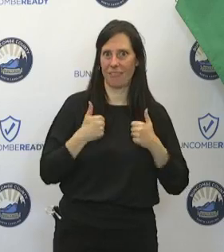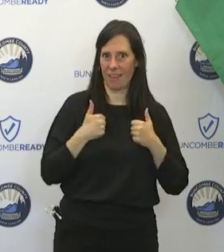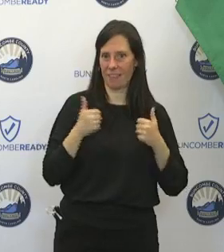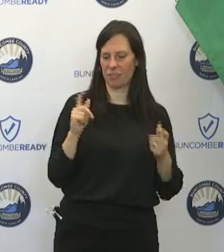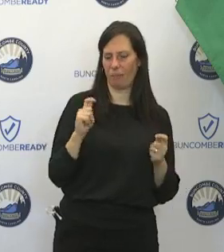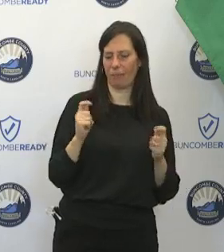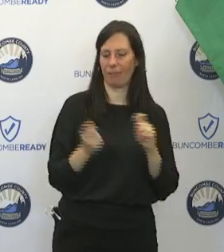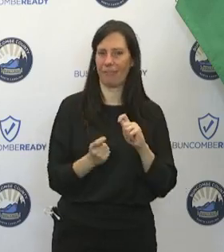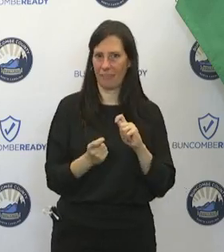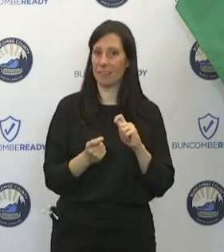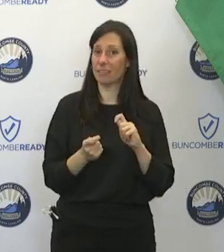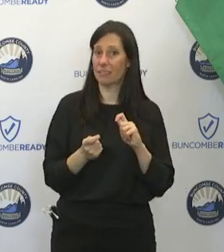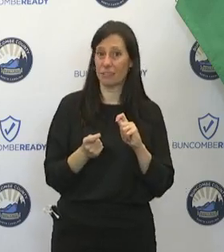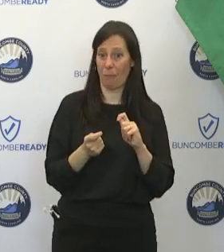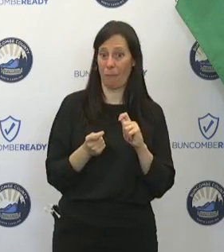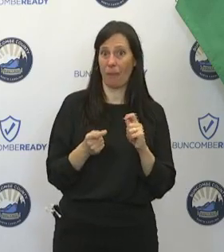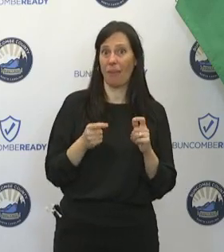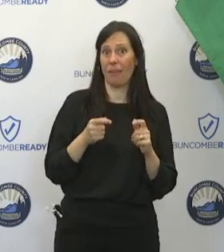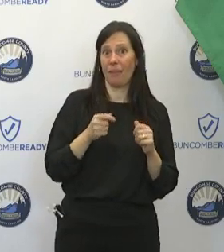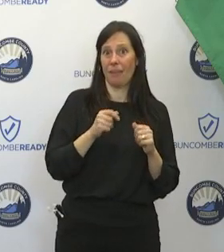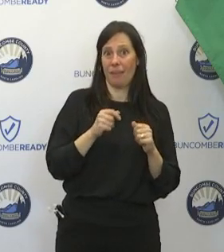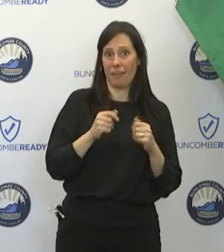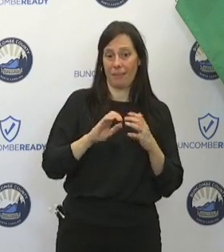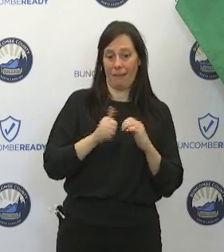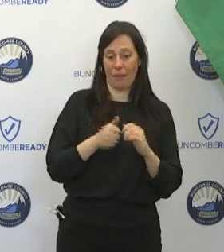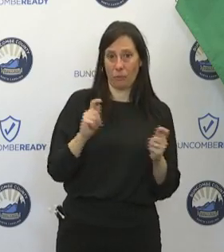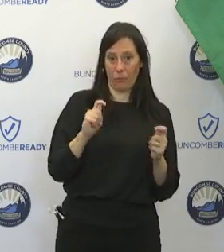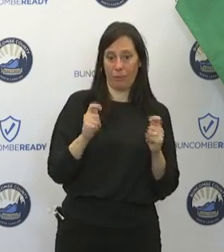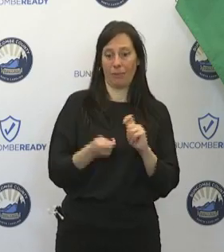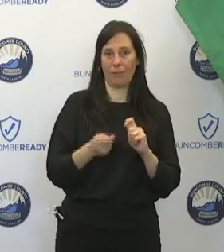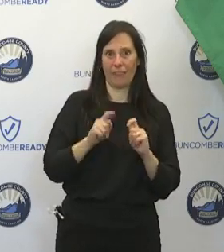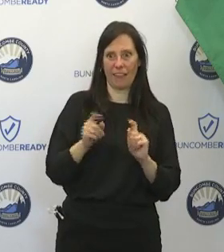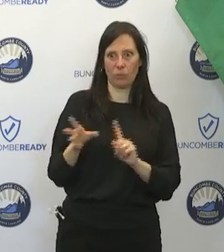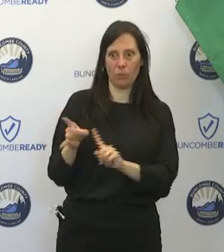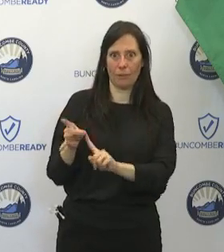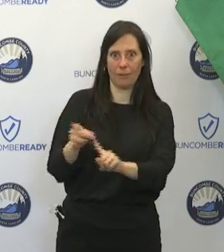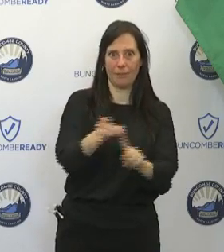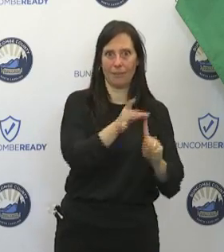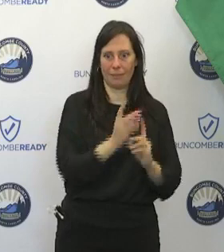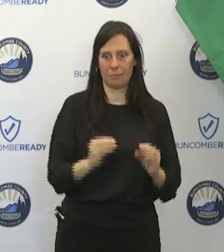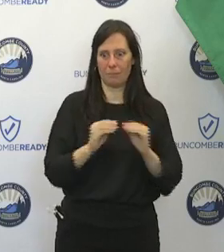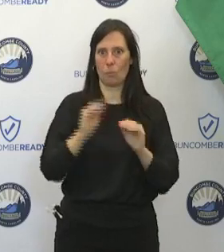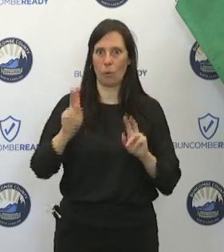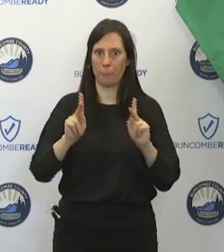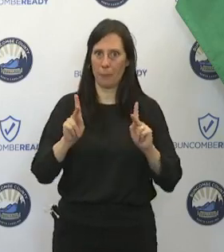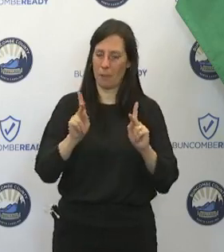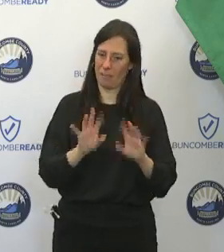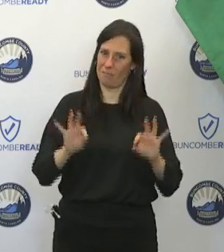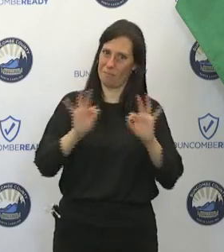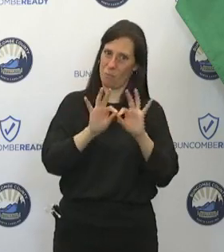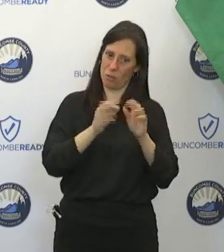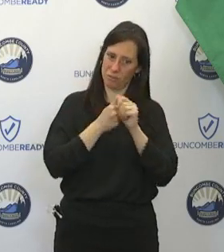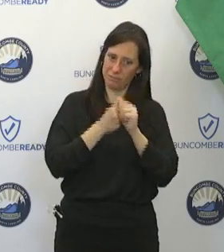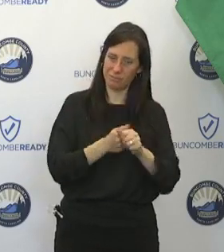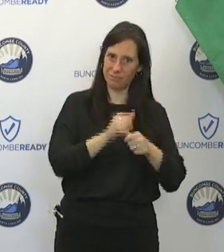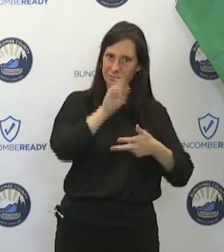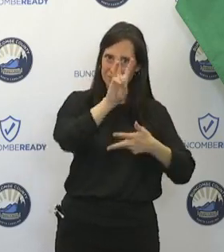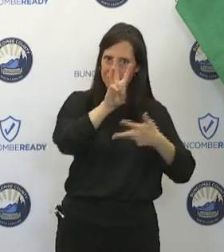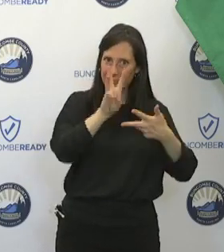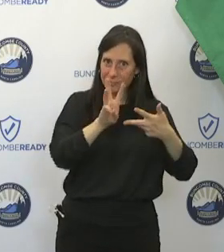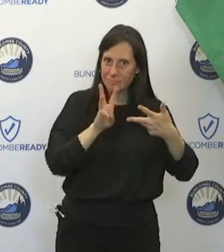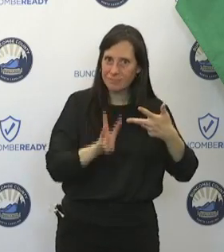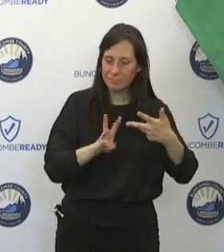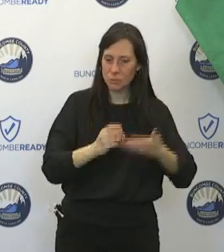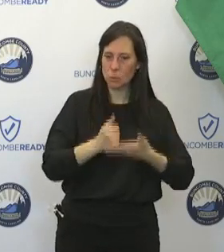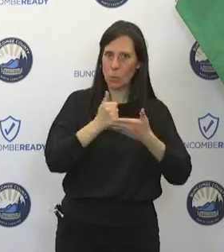ensure that they don't get that chance by following precautions. The same measures that are good at stopping the spread